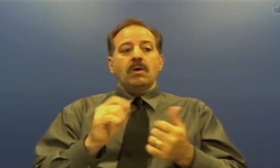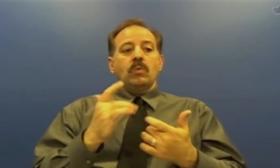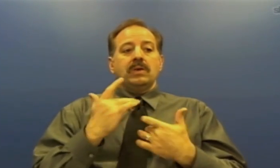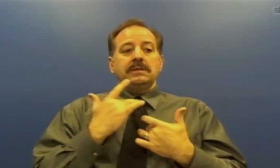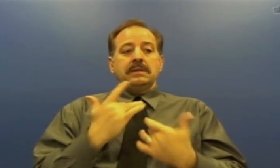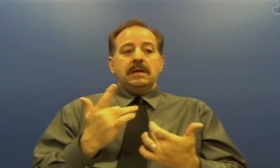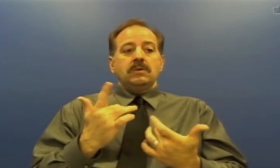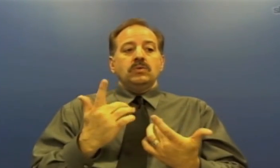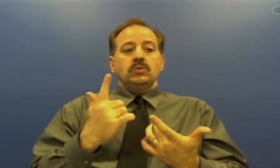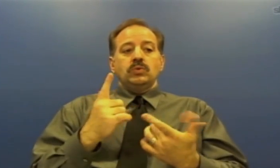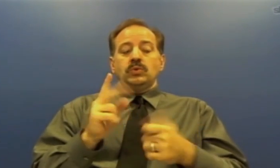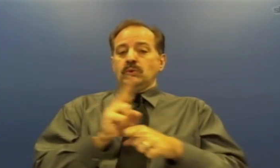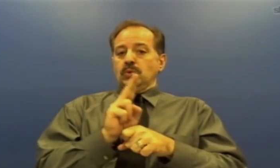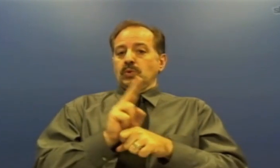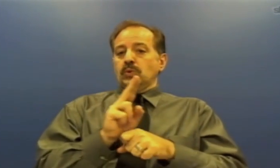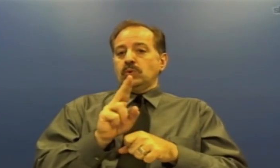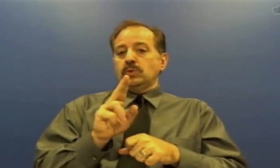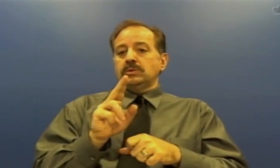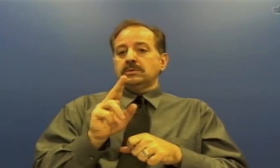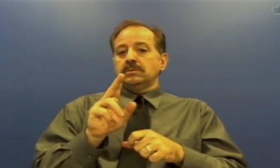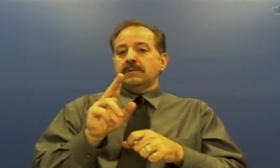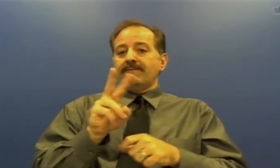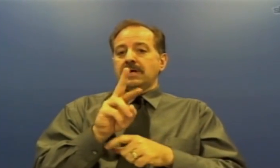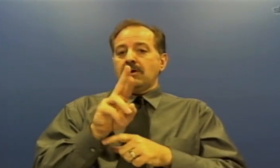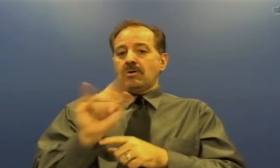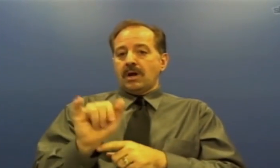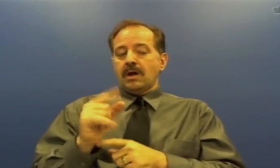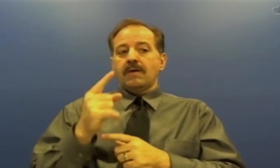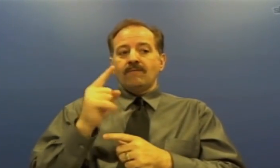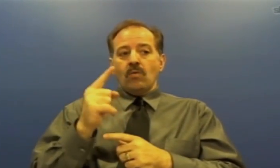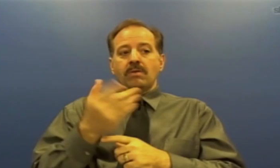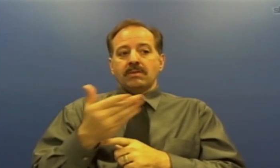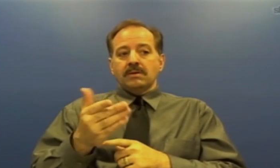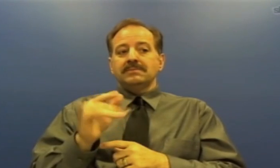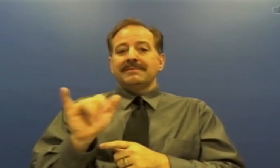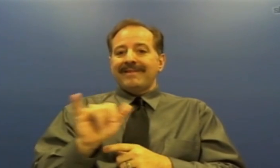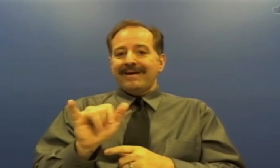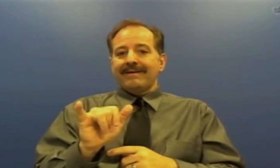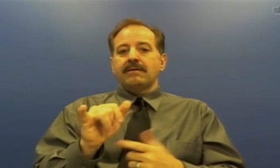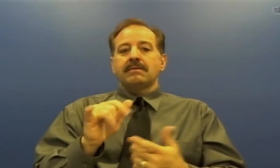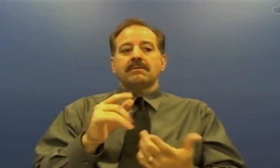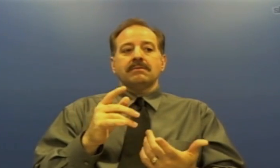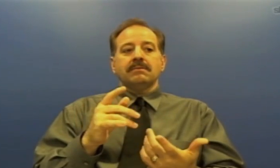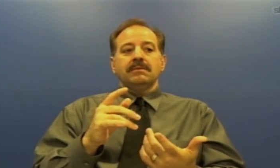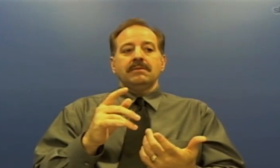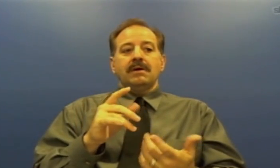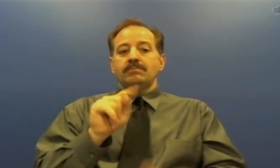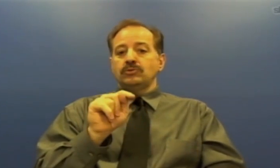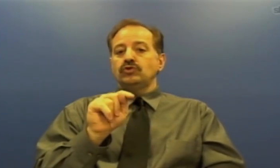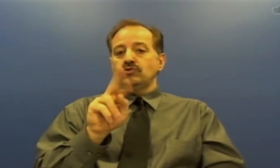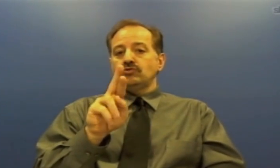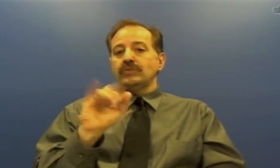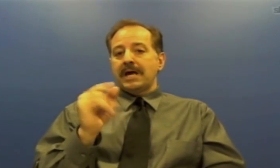Back to the medical setting, we will often use VRI for things such